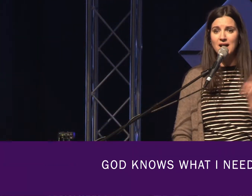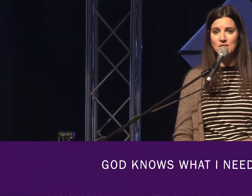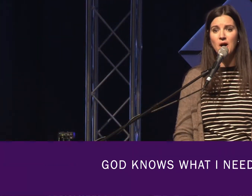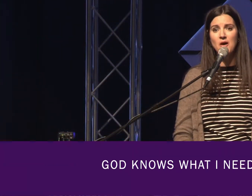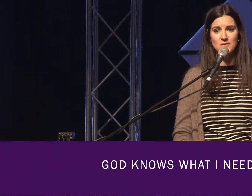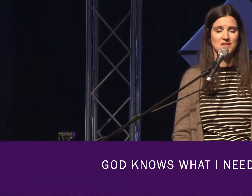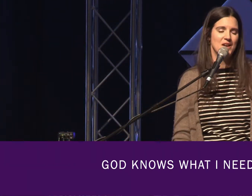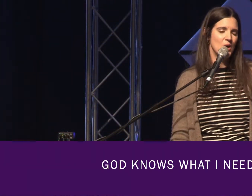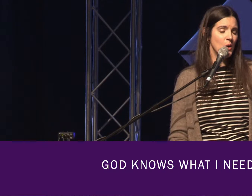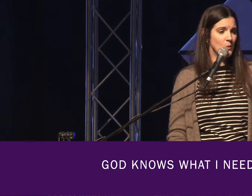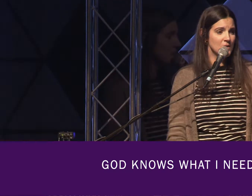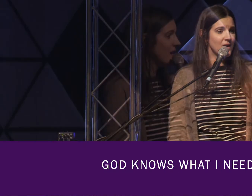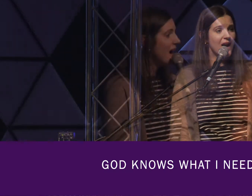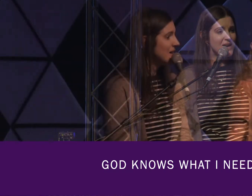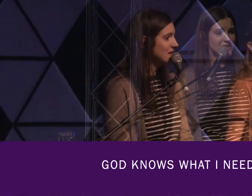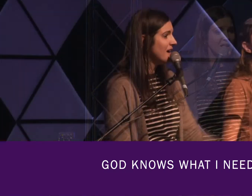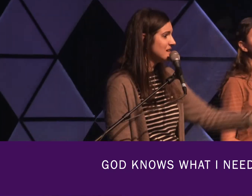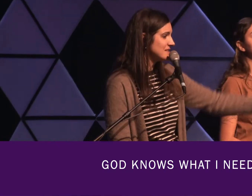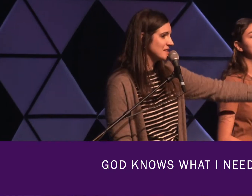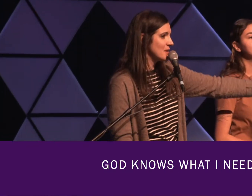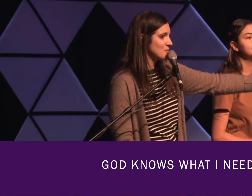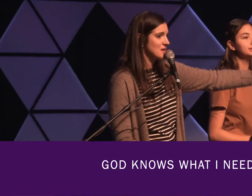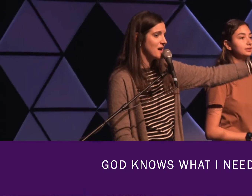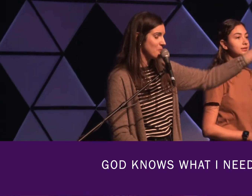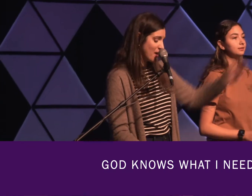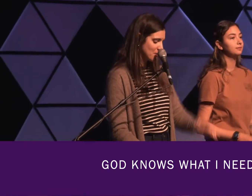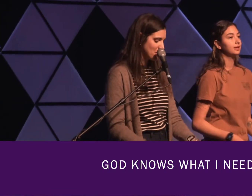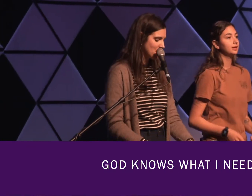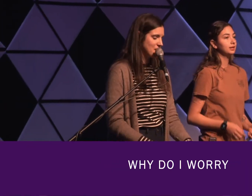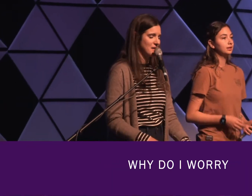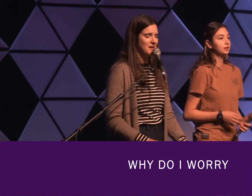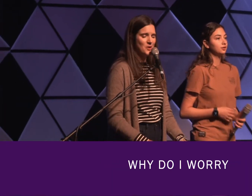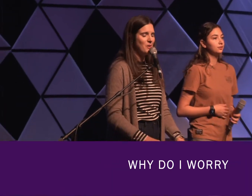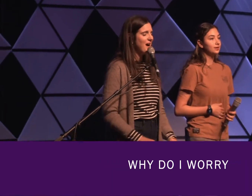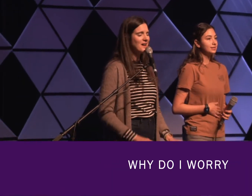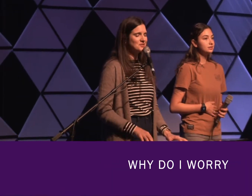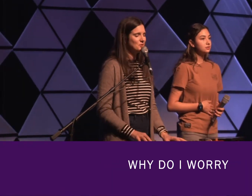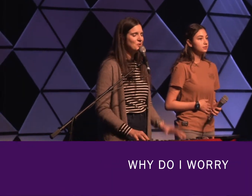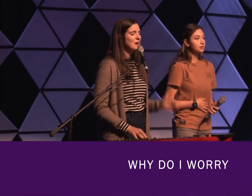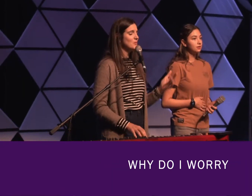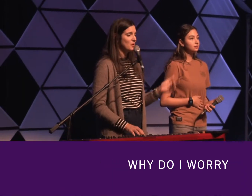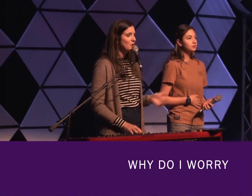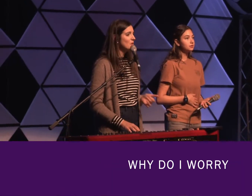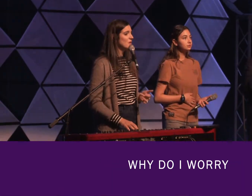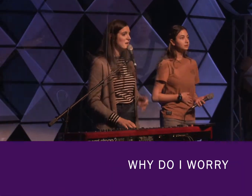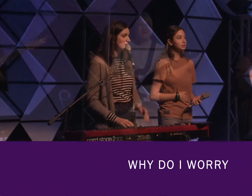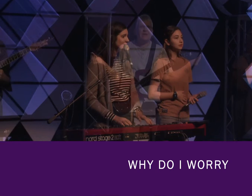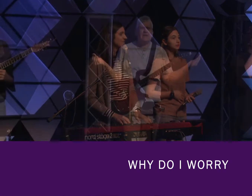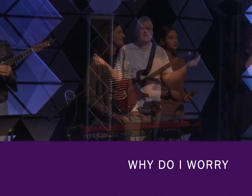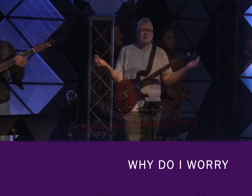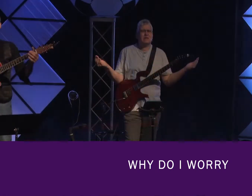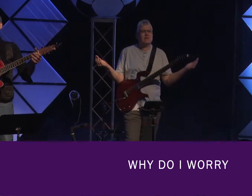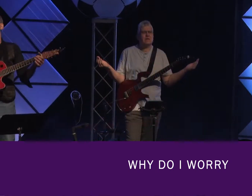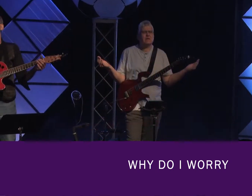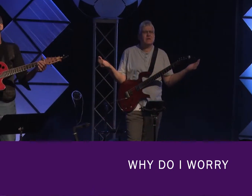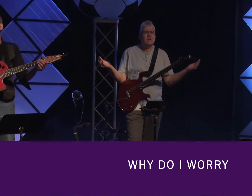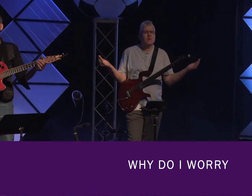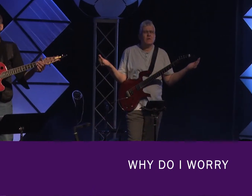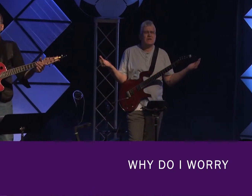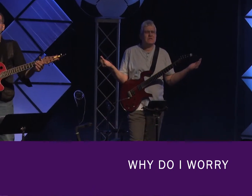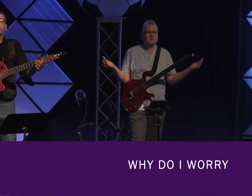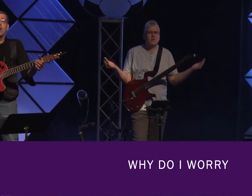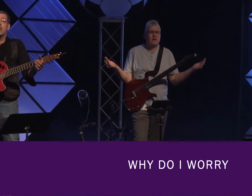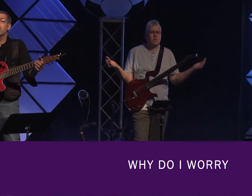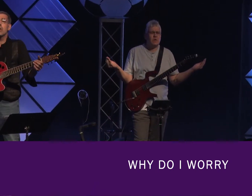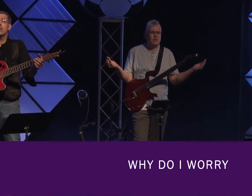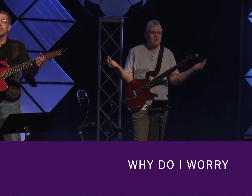worry? God knows what I need. Sing that with me, God. Why do I worry? Why do I worry?